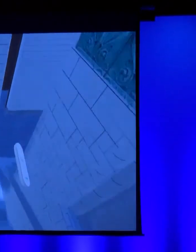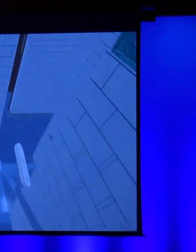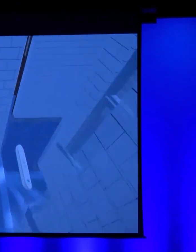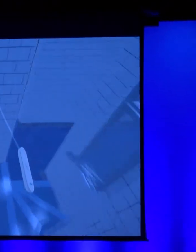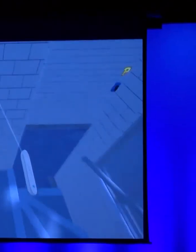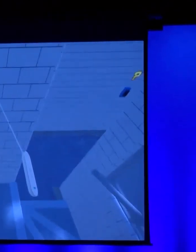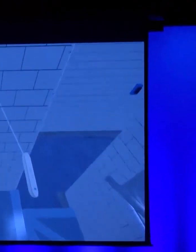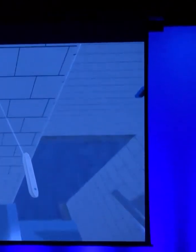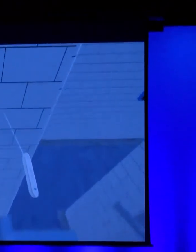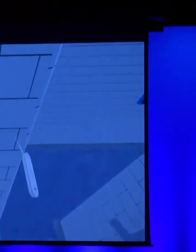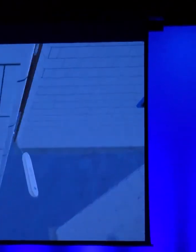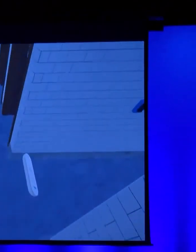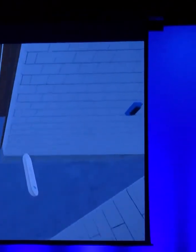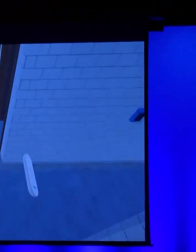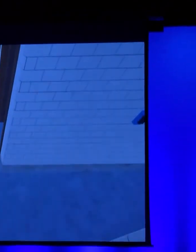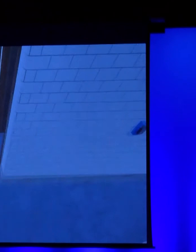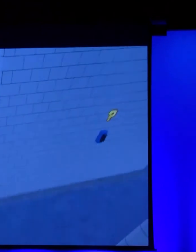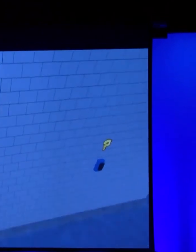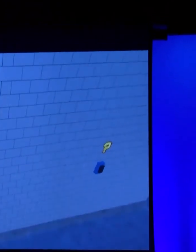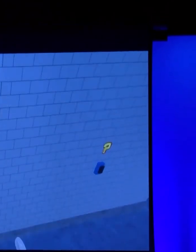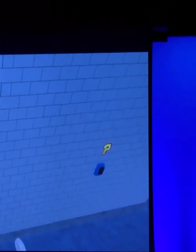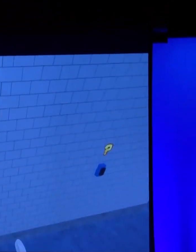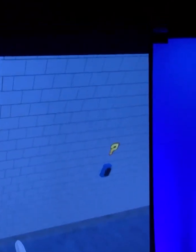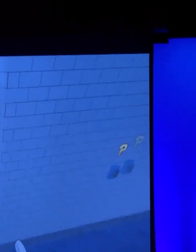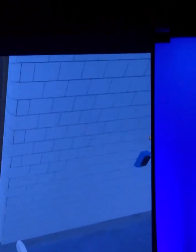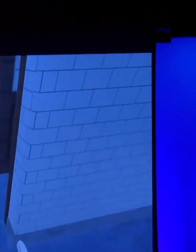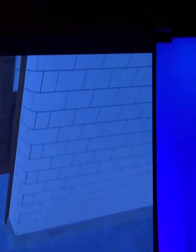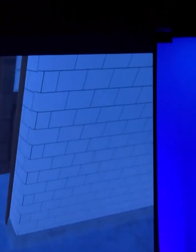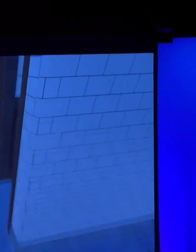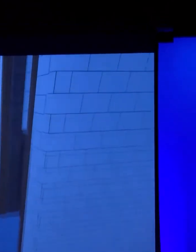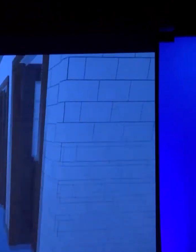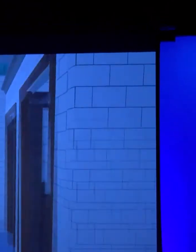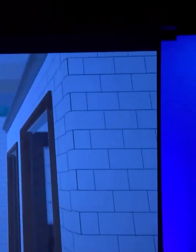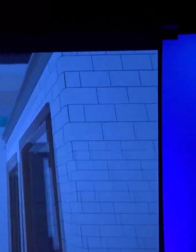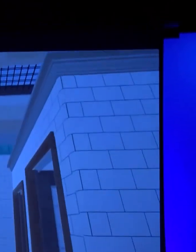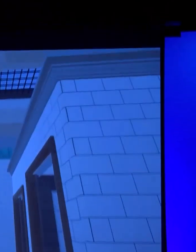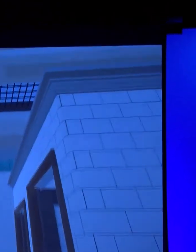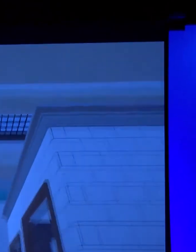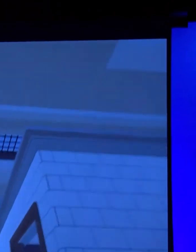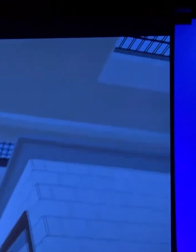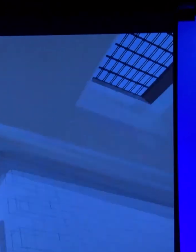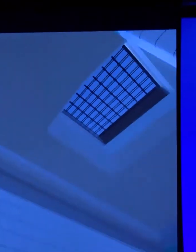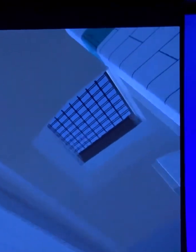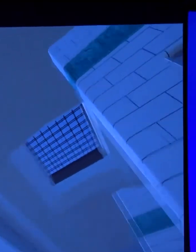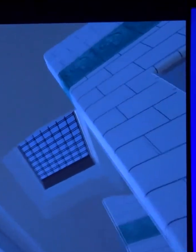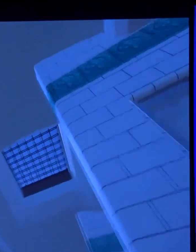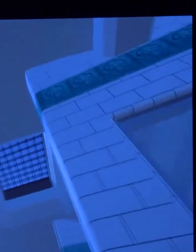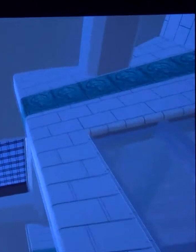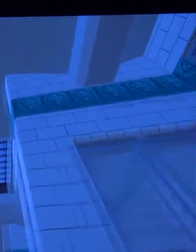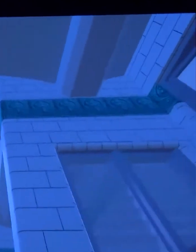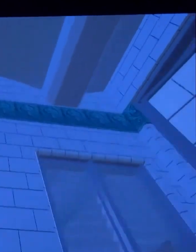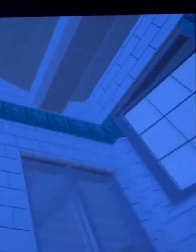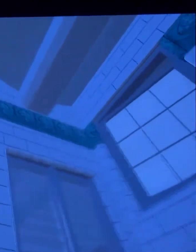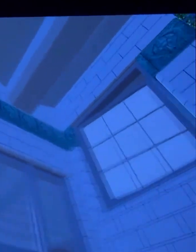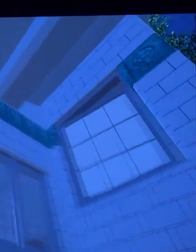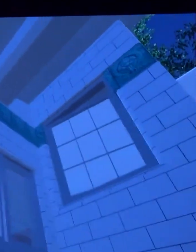So there are also information graphics as you walk along. Anytime you see, at this stage, it's just a question mark, but we may change that symbol. And you can hover